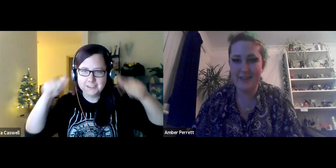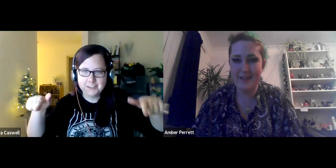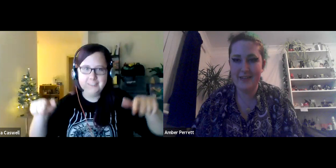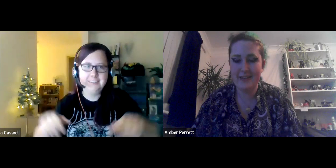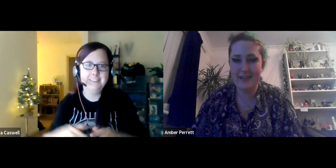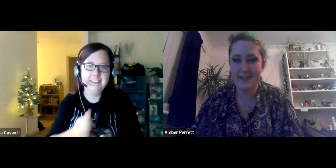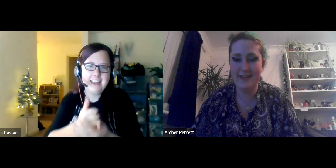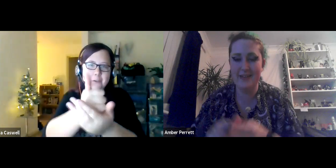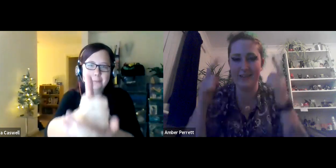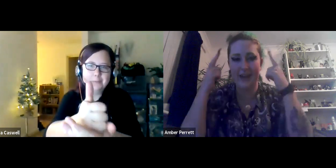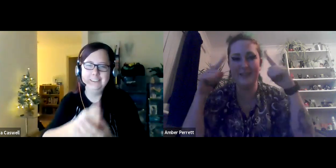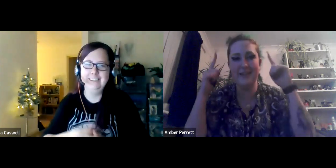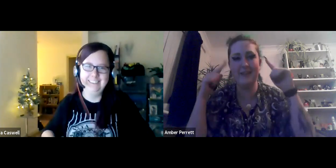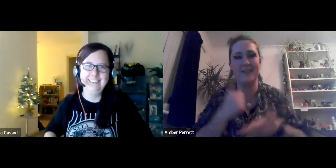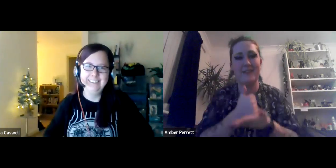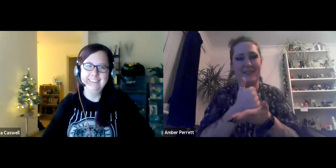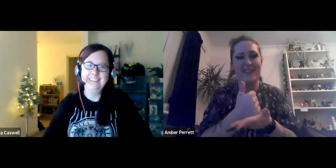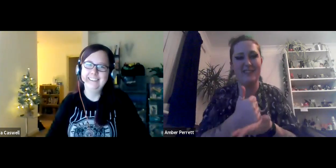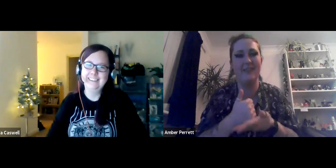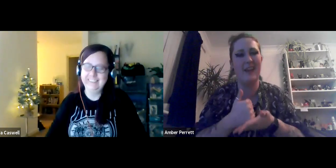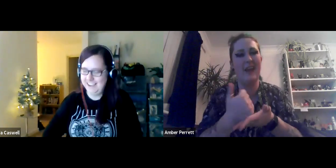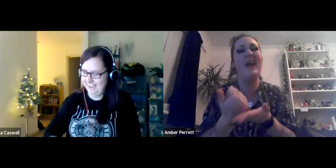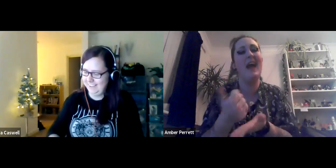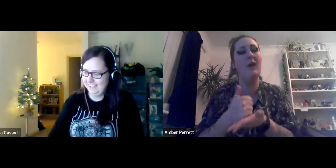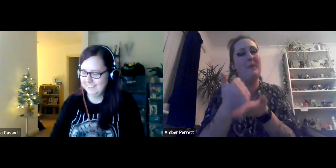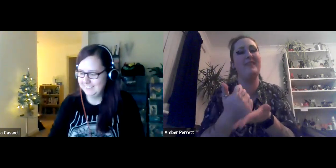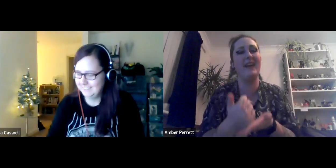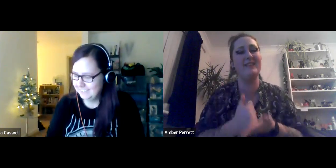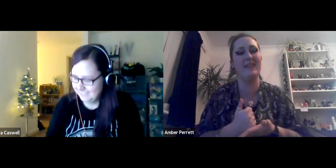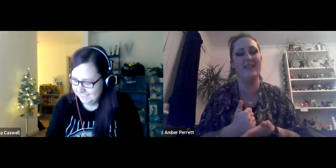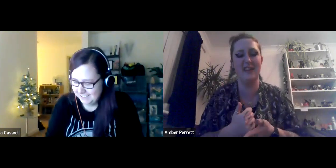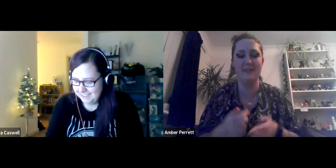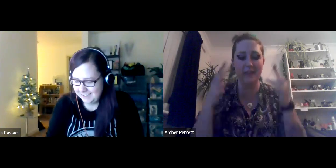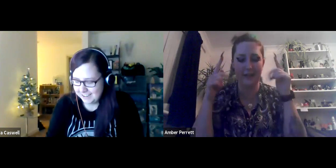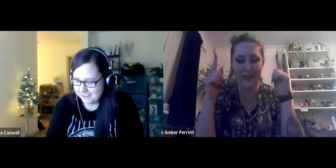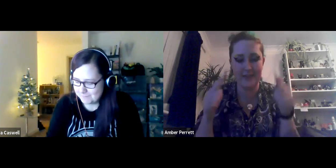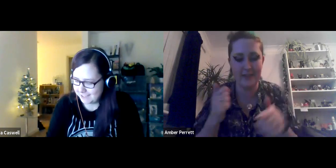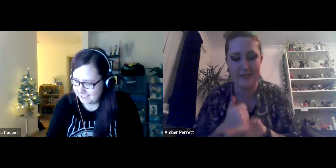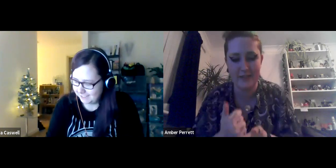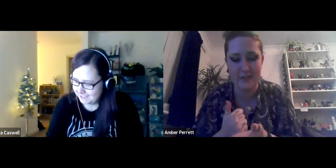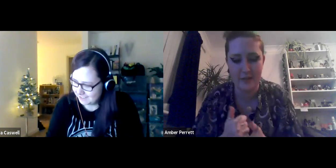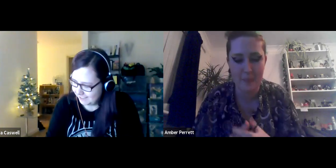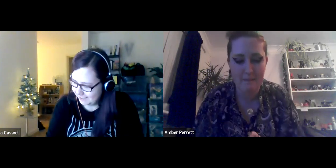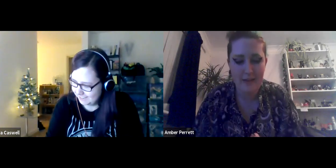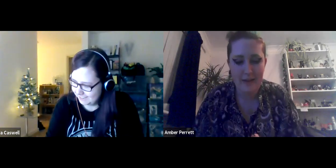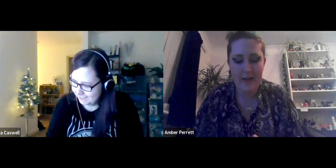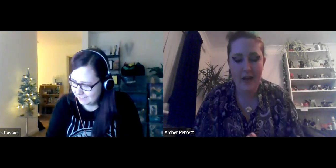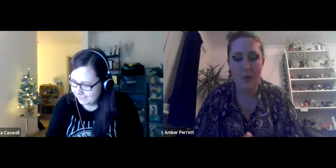teacher. Yeah, teaching assistant, because they're like, help is like assisting, so they Makes sense. Assistant. Yeah. We went